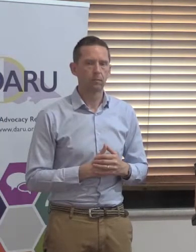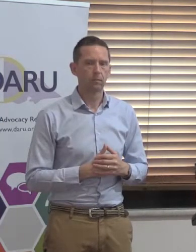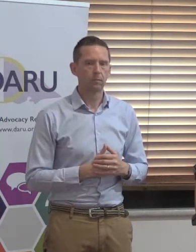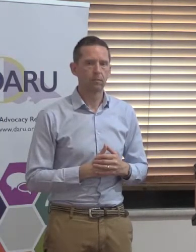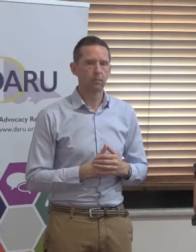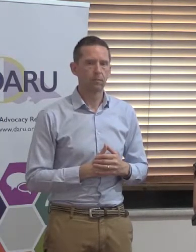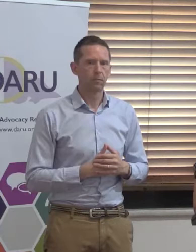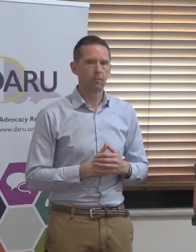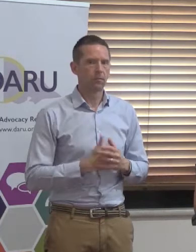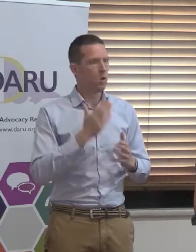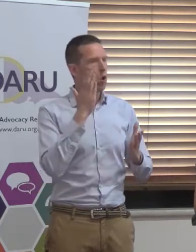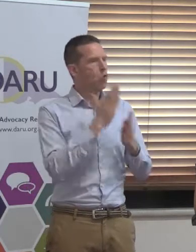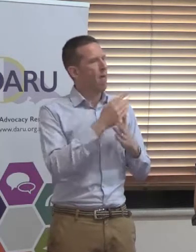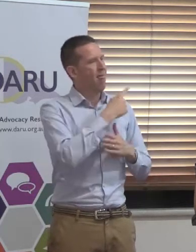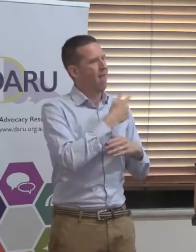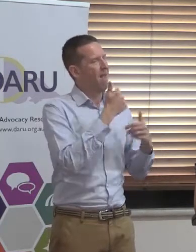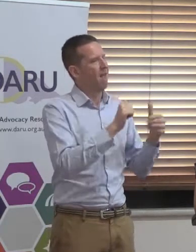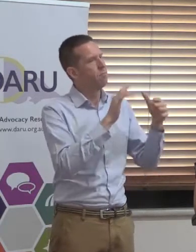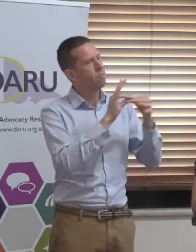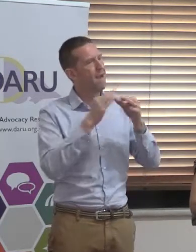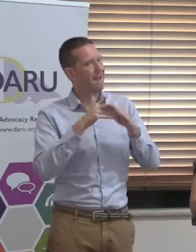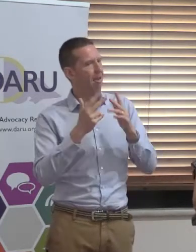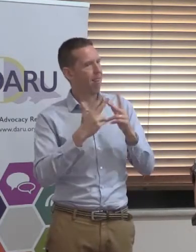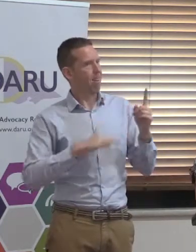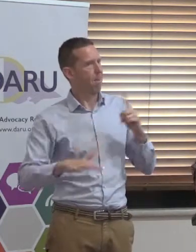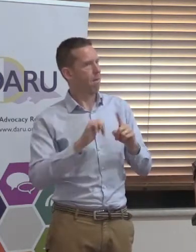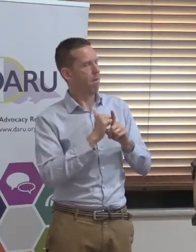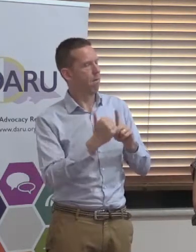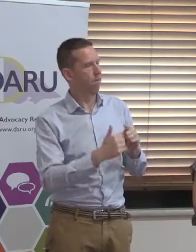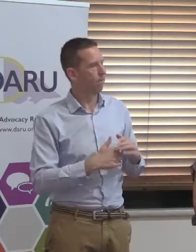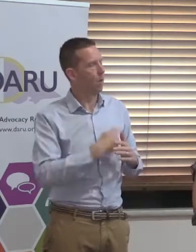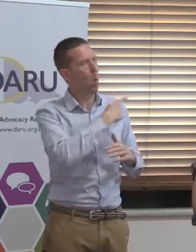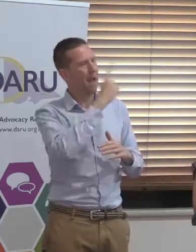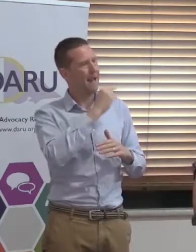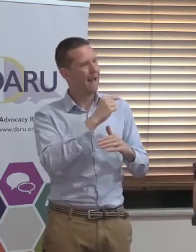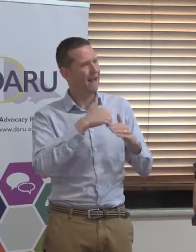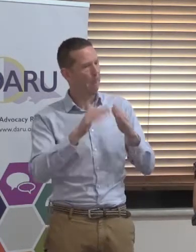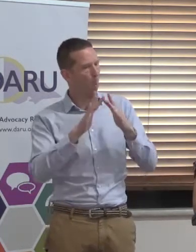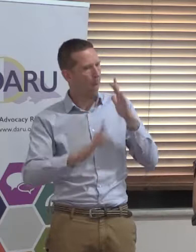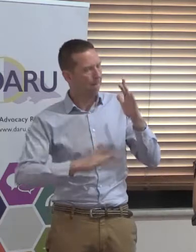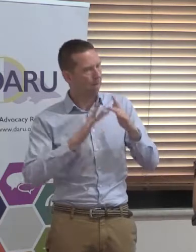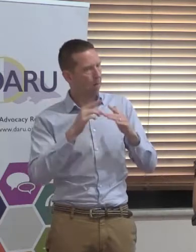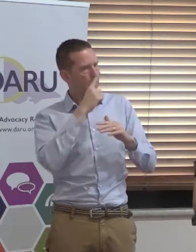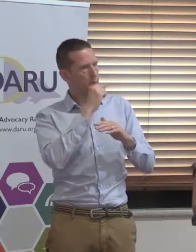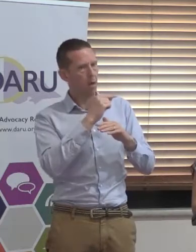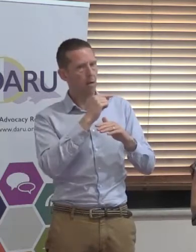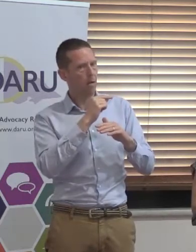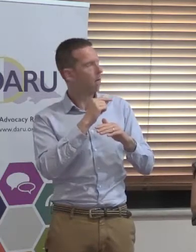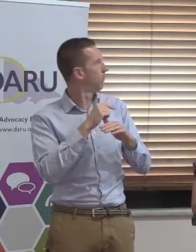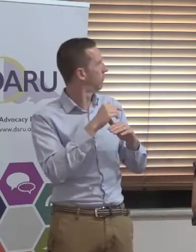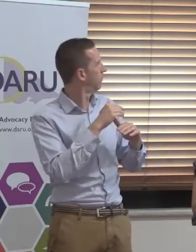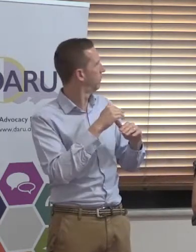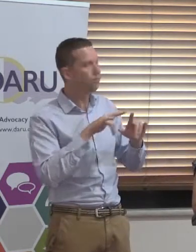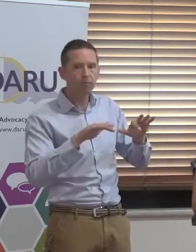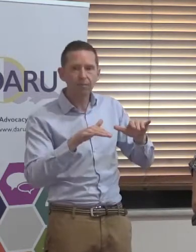it's quite applicable in other circumstances, and you can drop into the website at different points, and I'll get